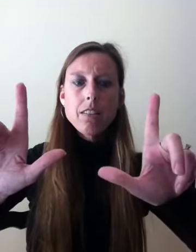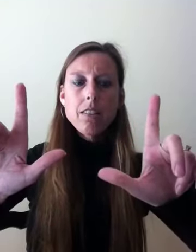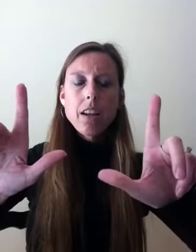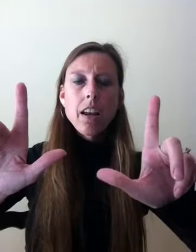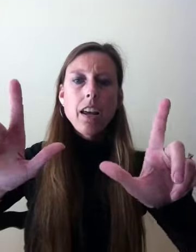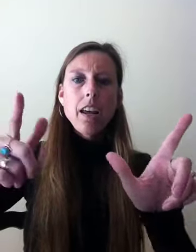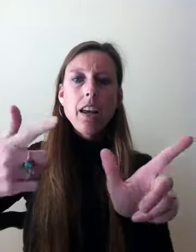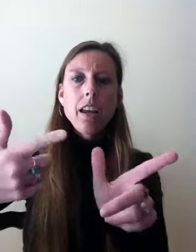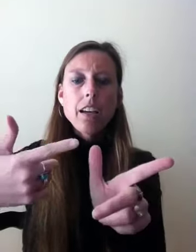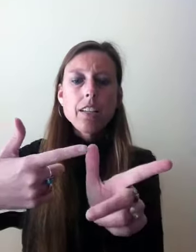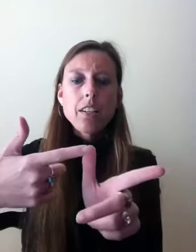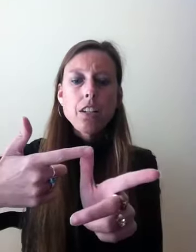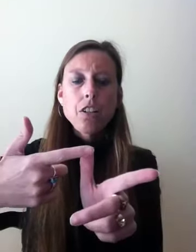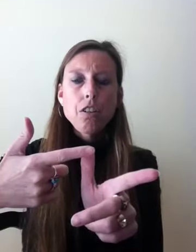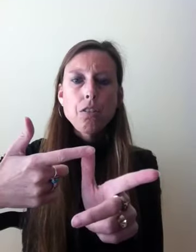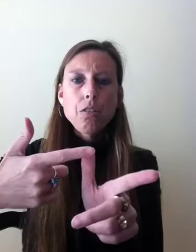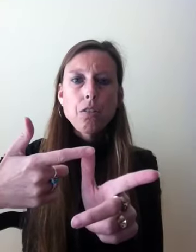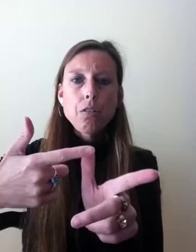hands, and